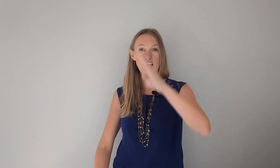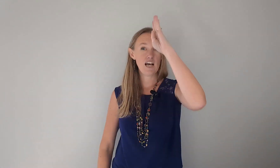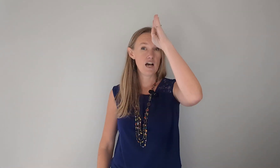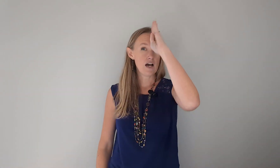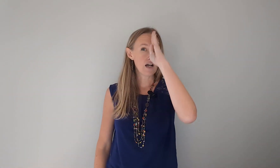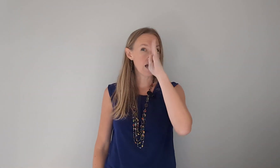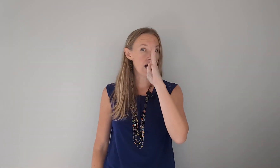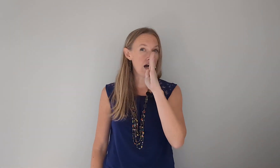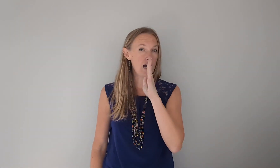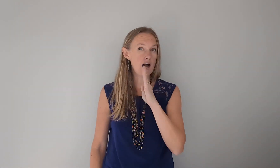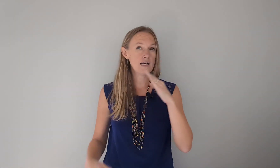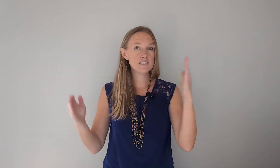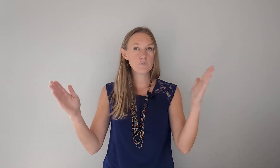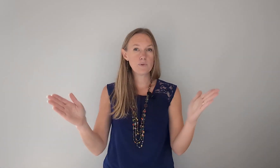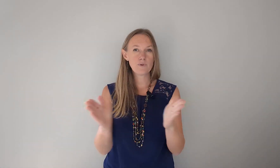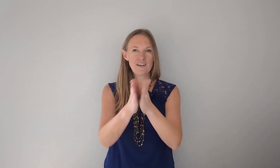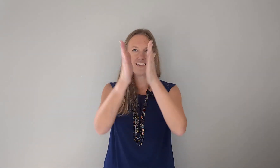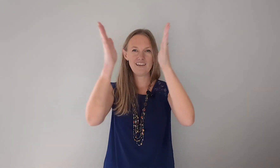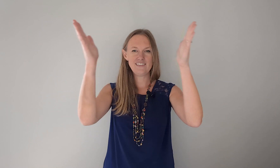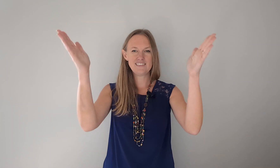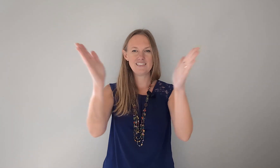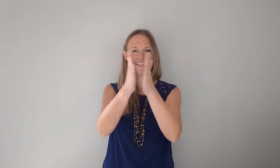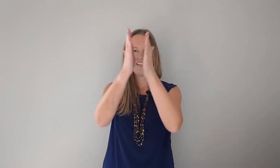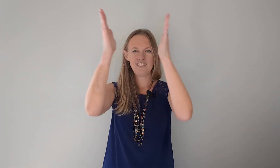sing God's praise.